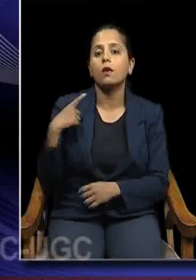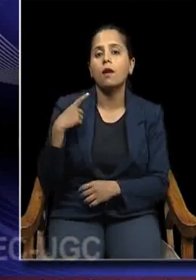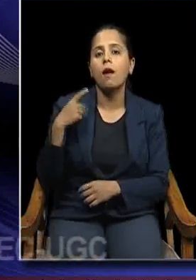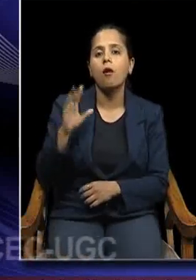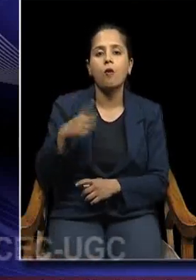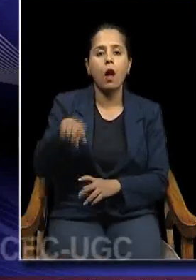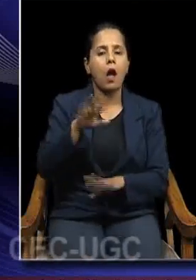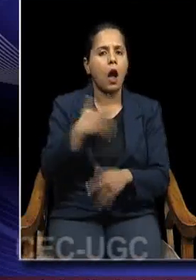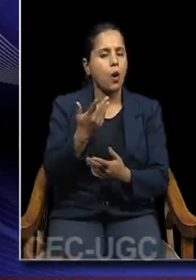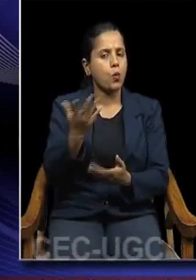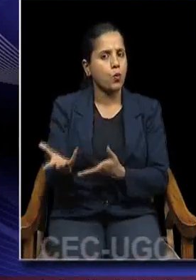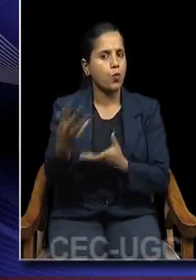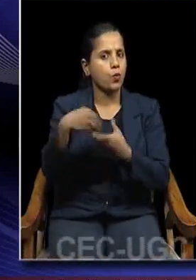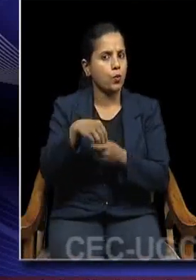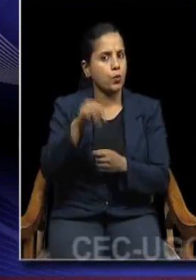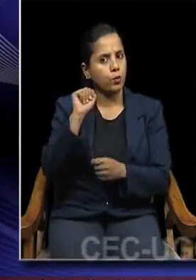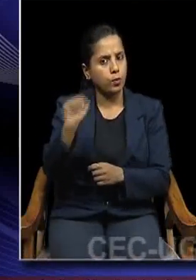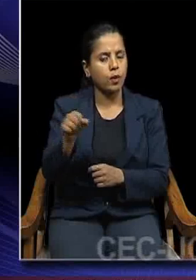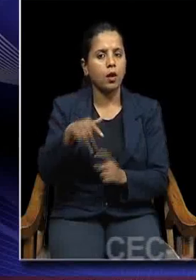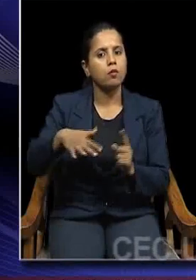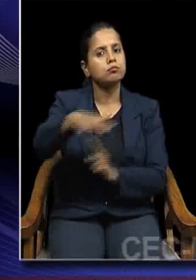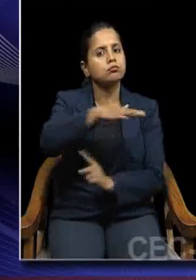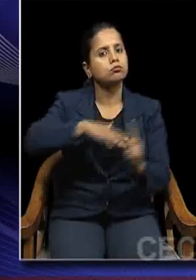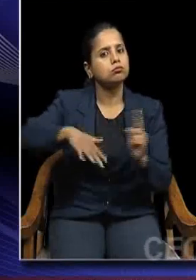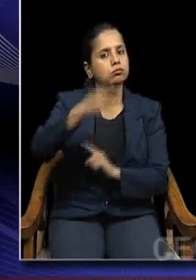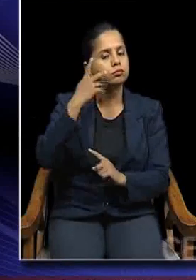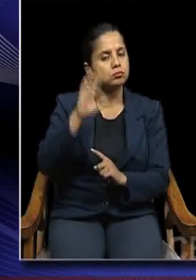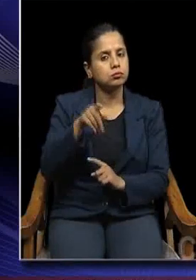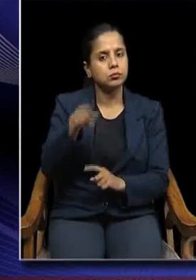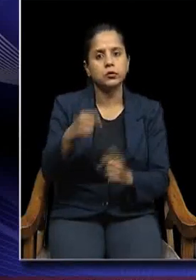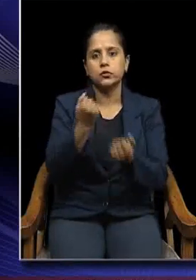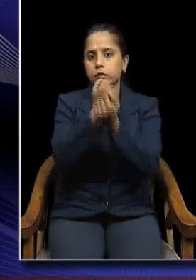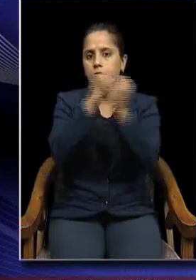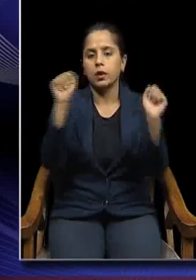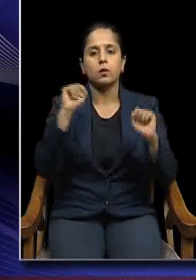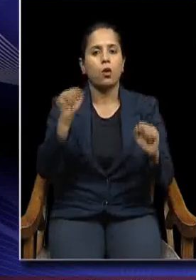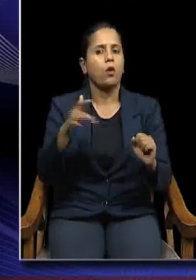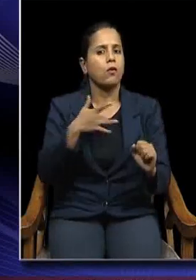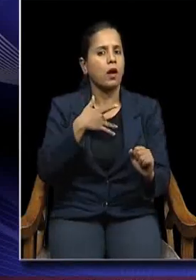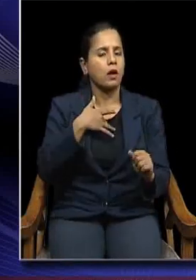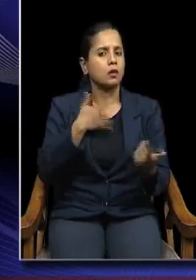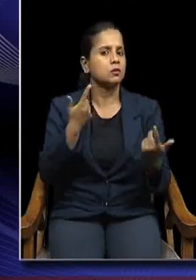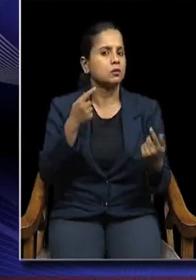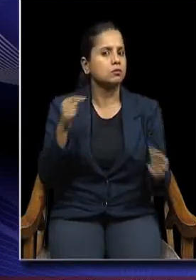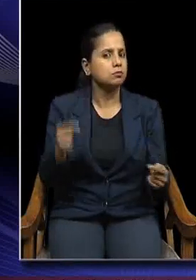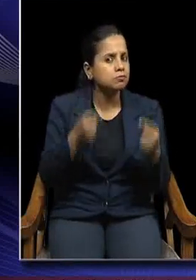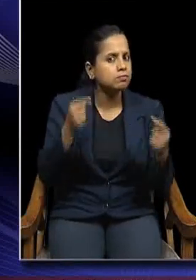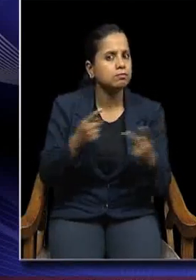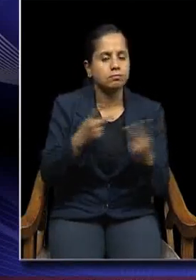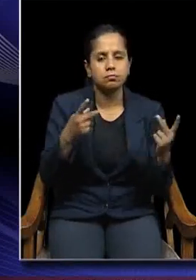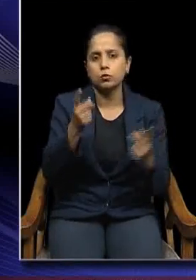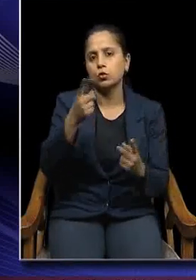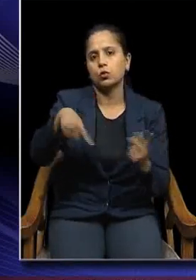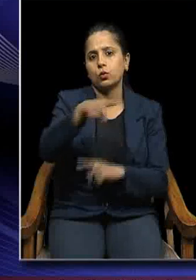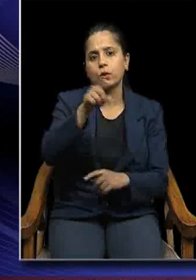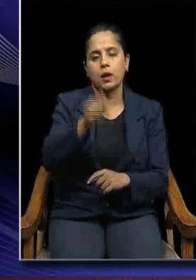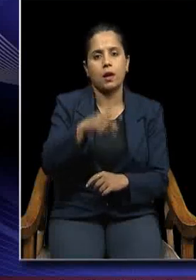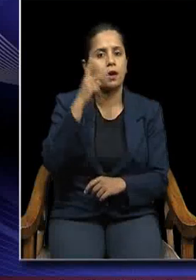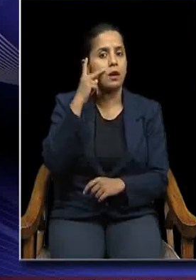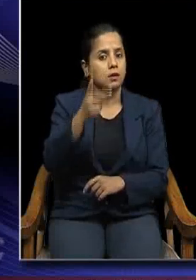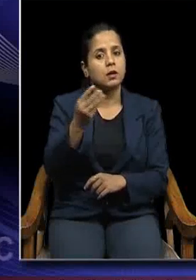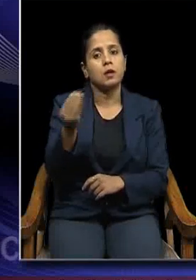they contributed to that particular atmosphere of the freedom struggle. And in that series you can refer to some of